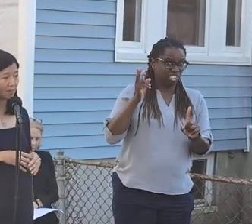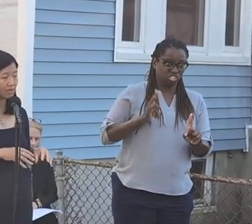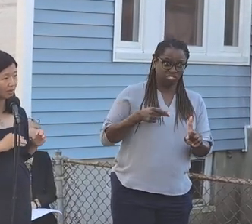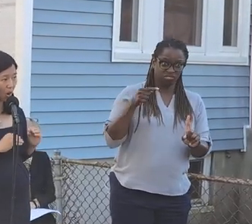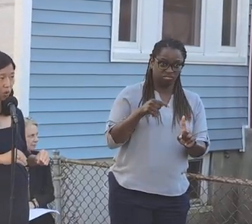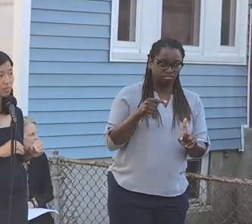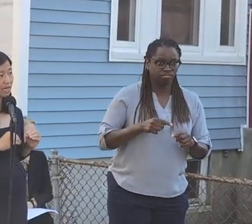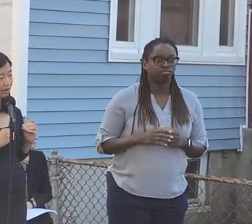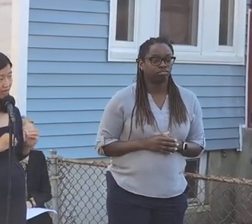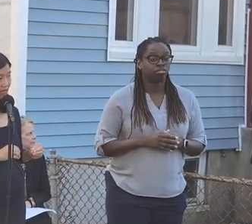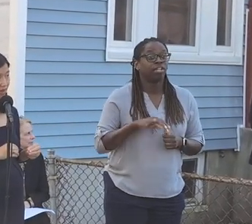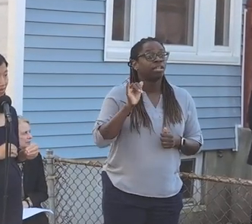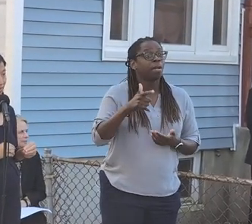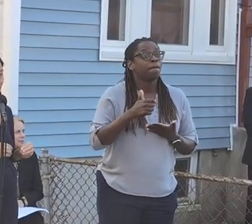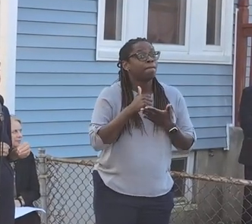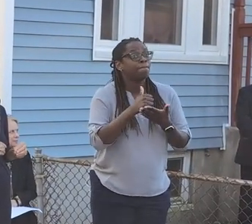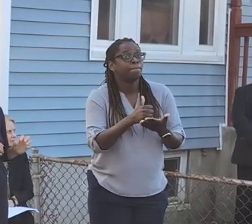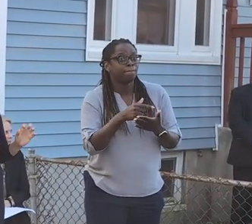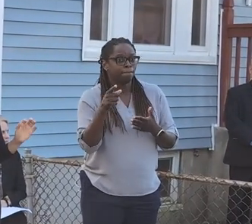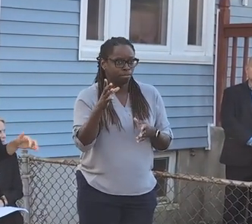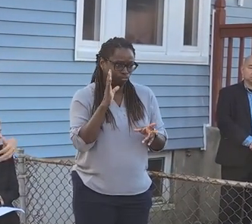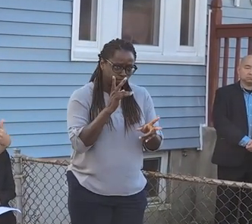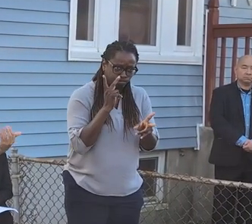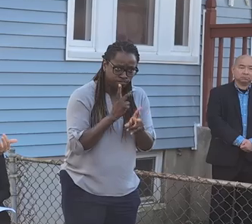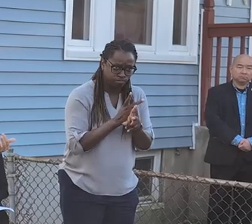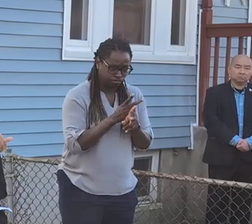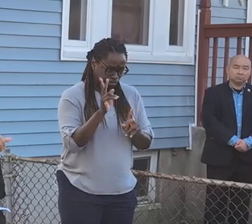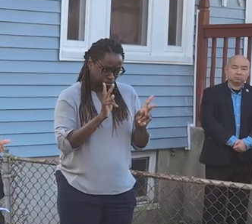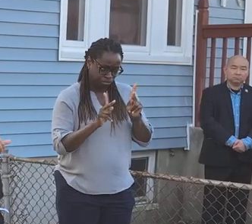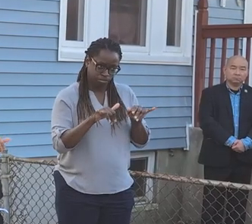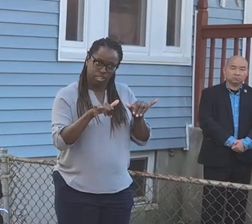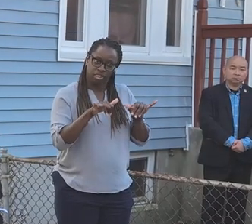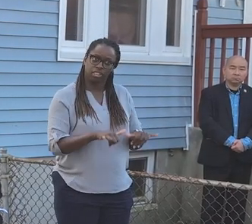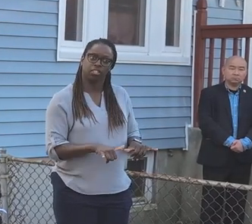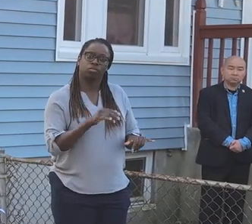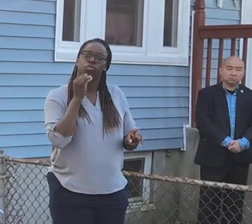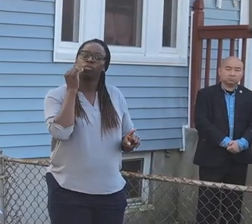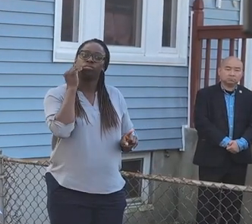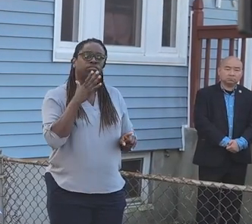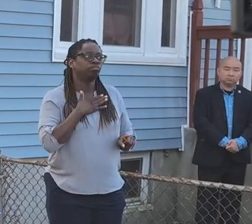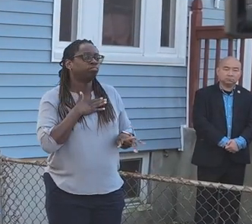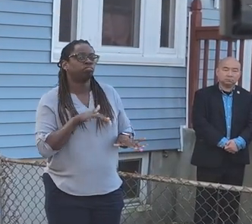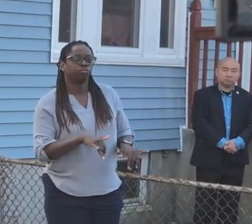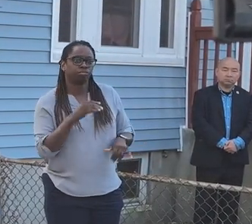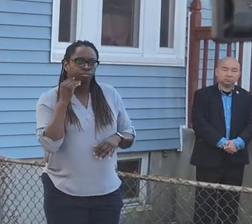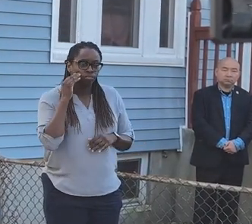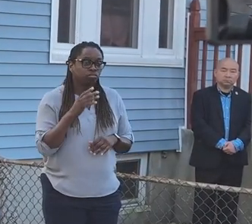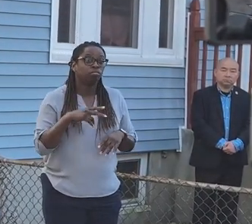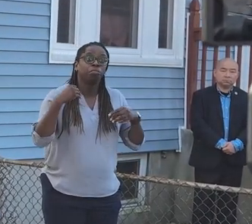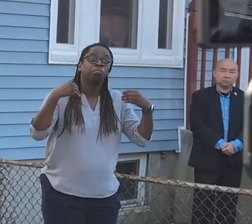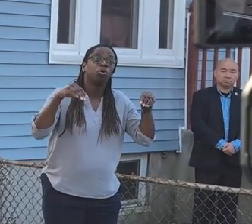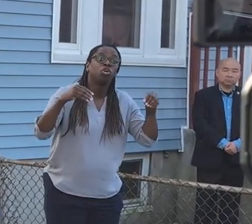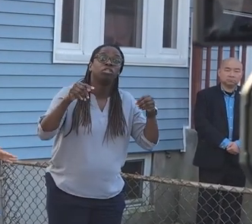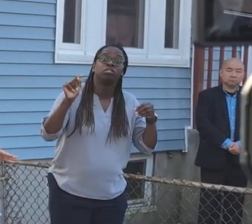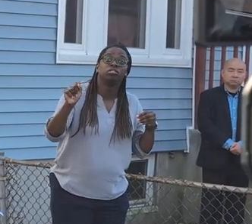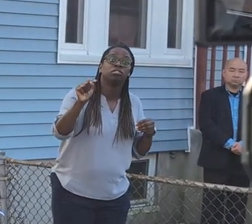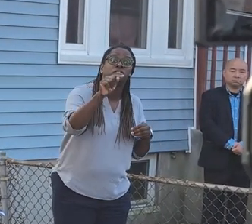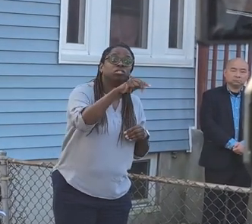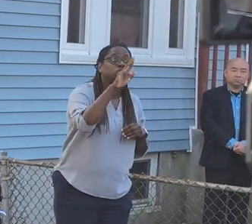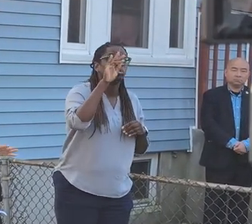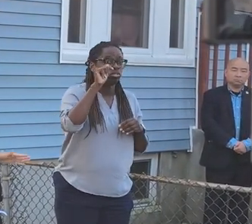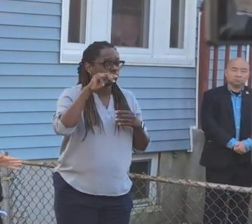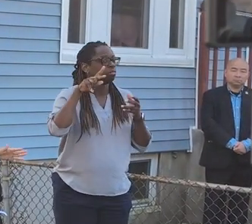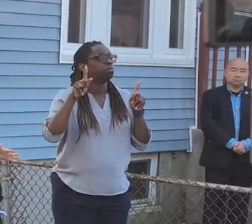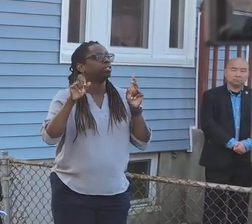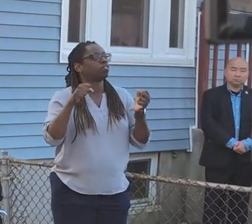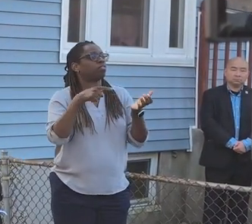community members in the homes they already live in, and to make sure that market rate units become permanently affordable so that displacement